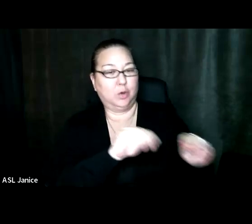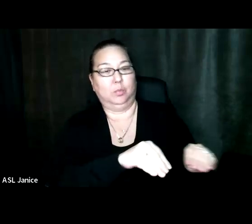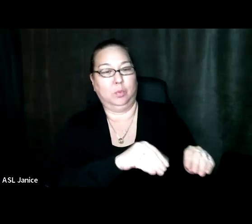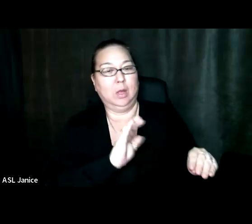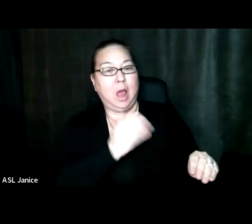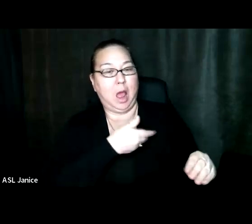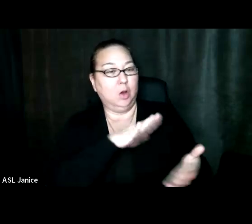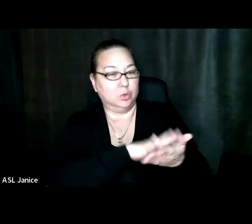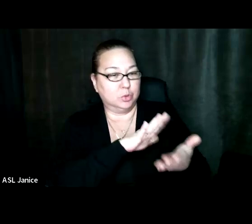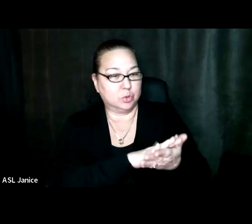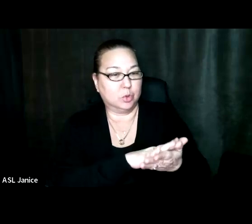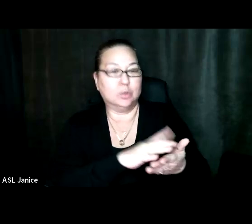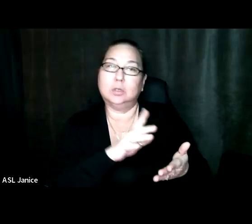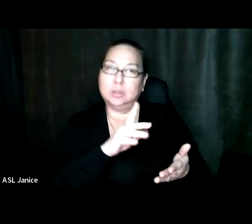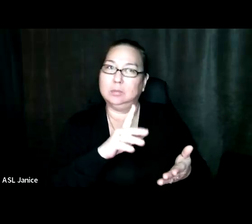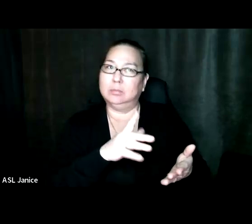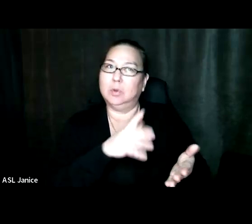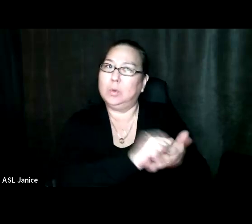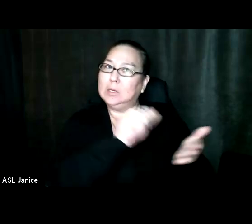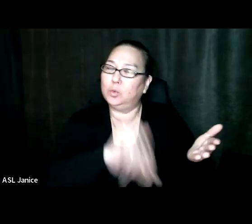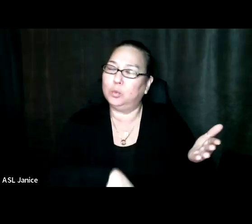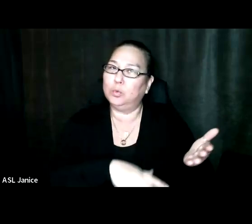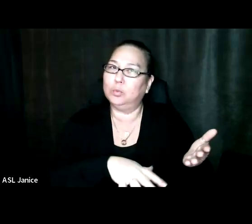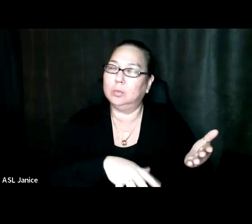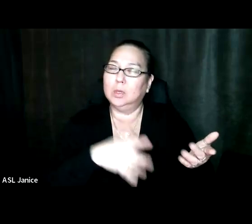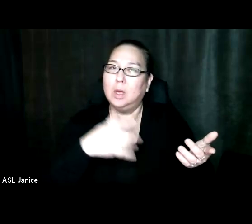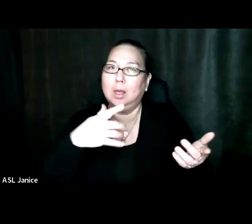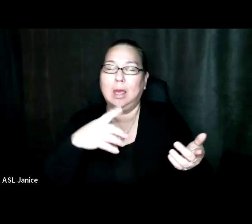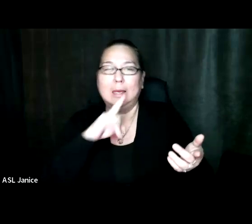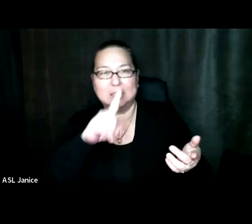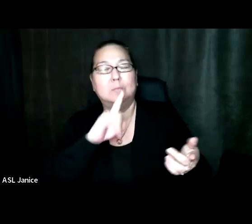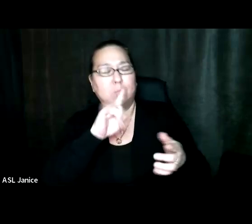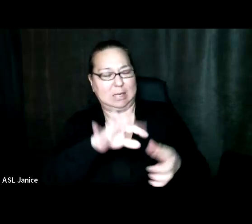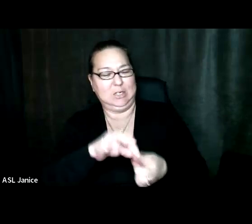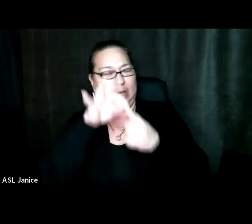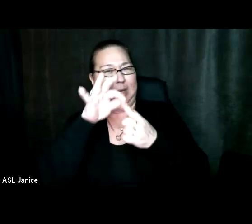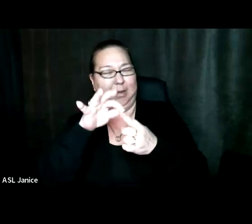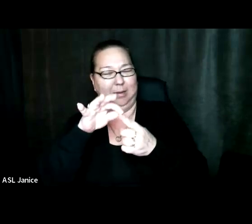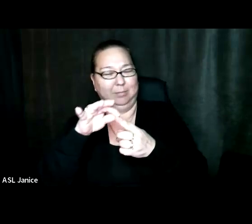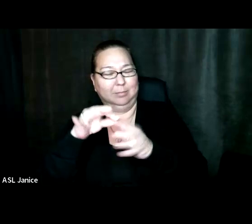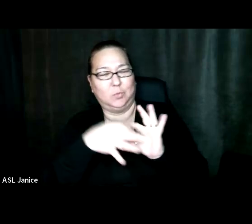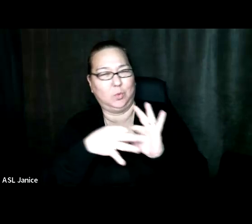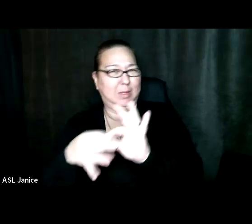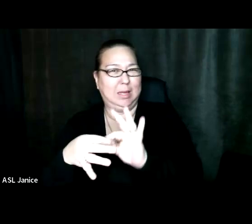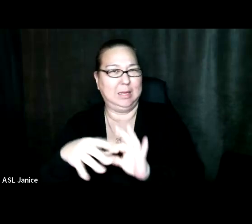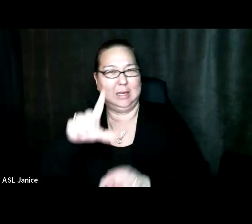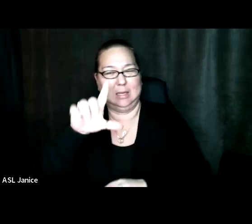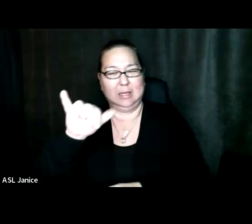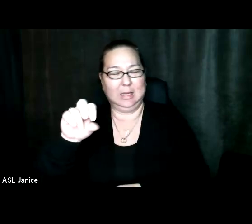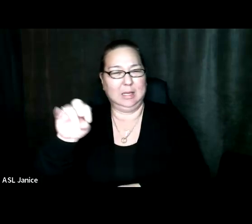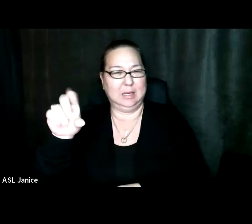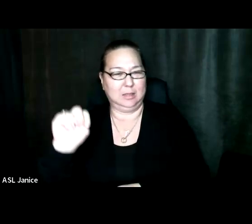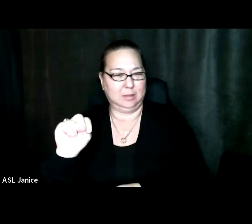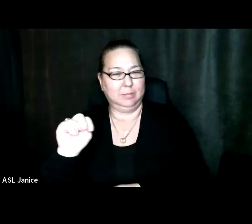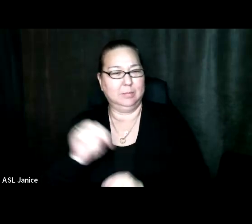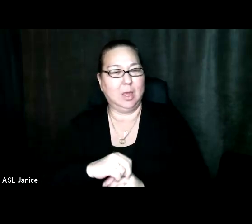our enrollment numbers accurately reflect the interest of the Linden. We ask that our current 3rd grade class remain 3 classes next